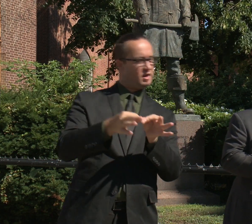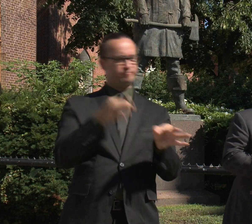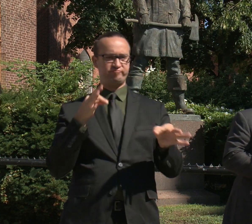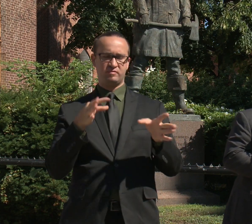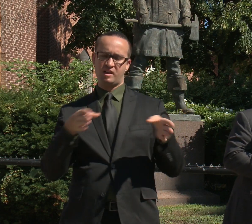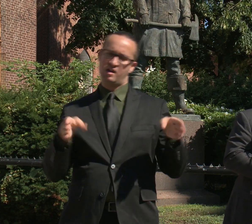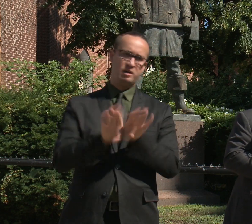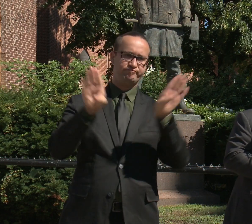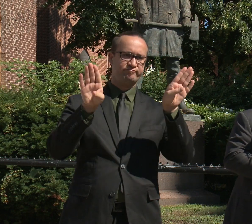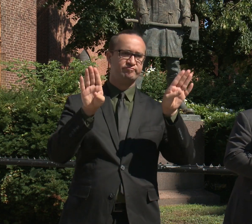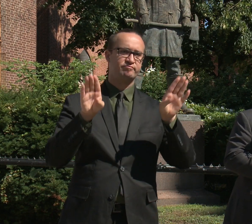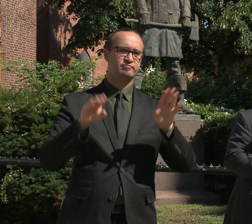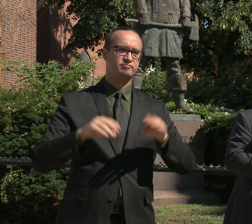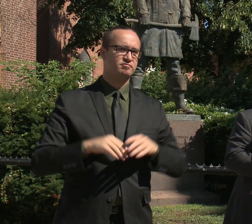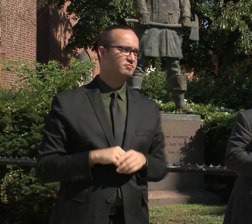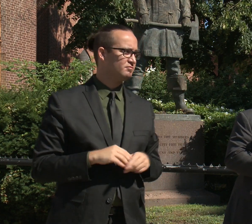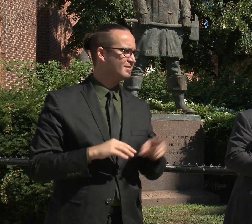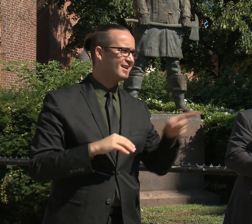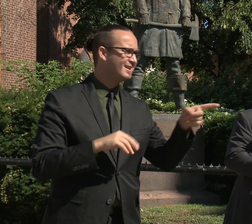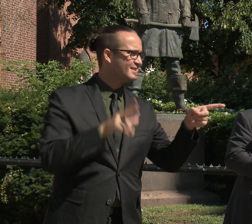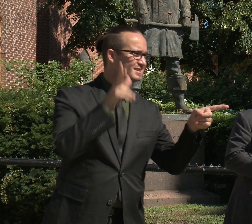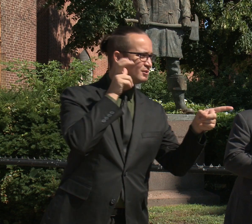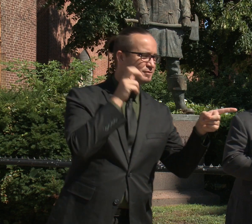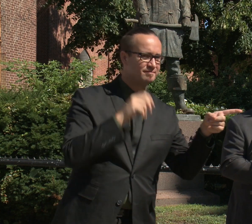I can't hear you.